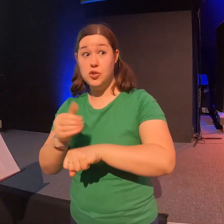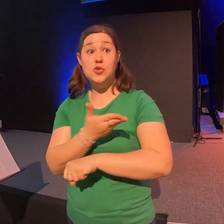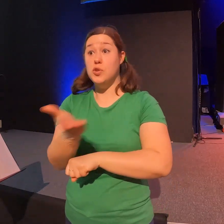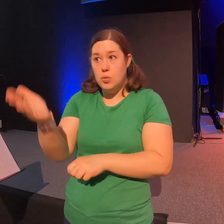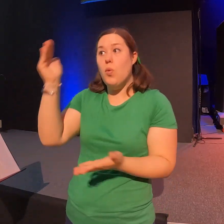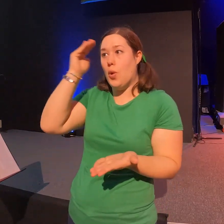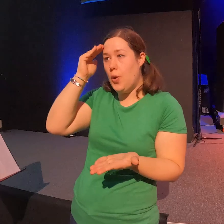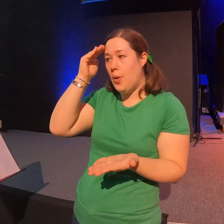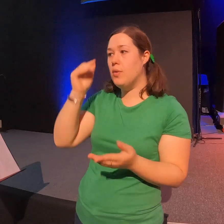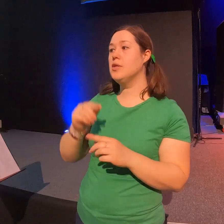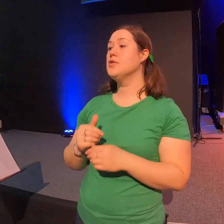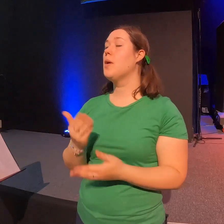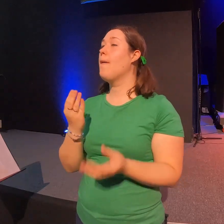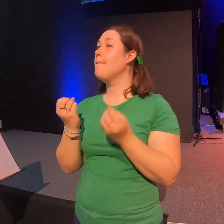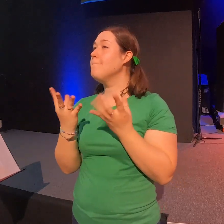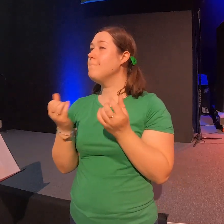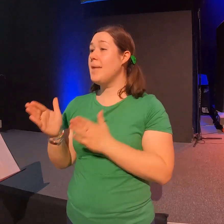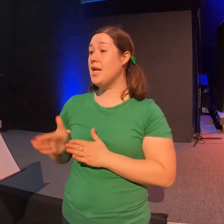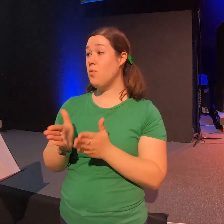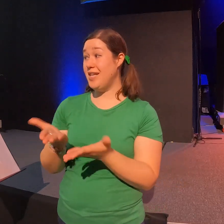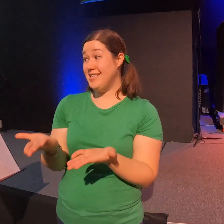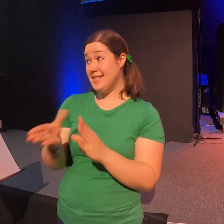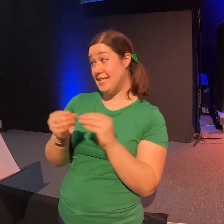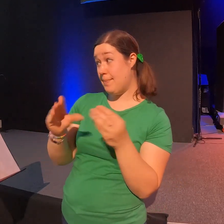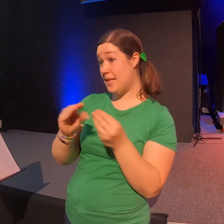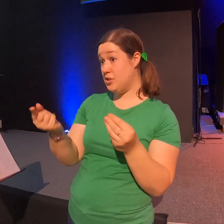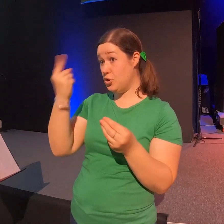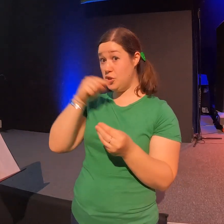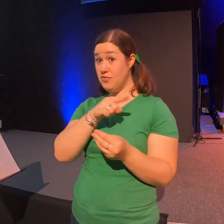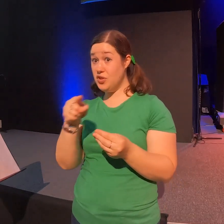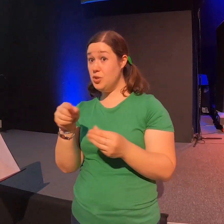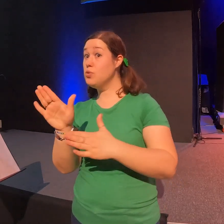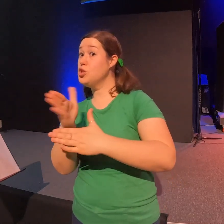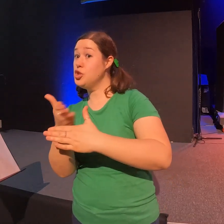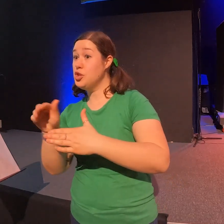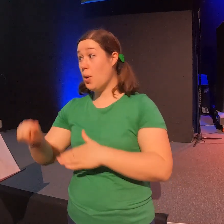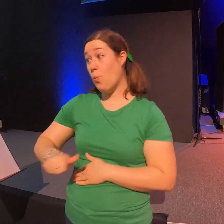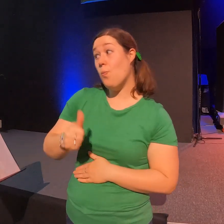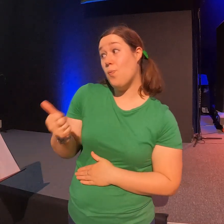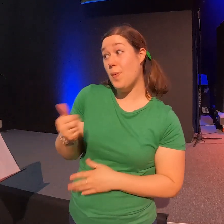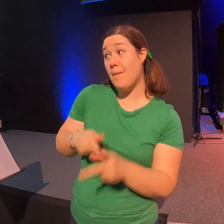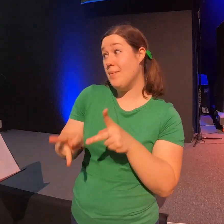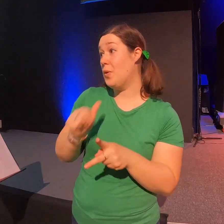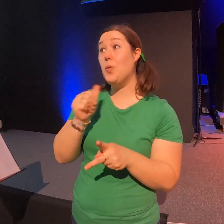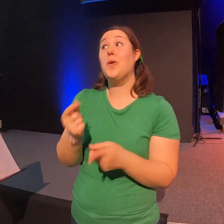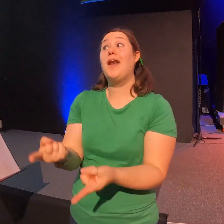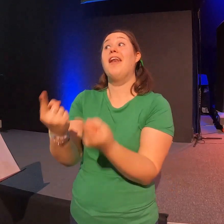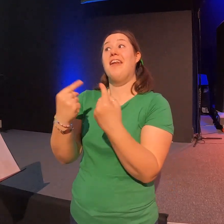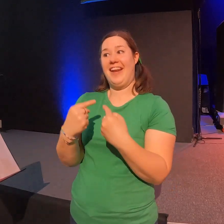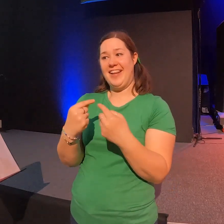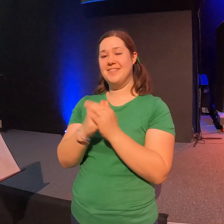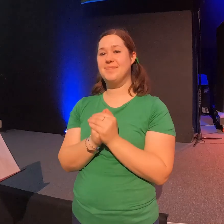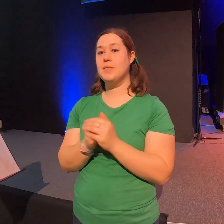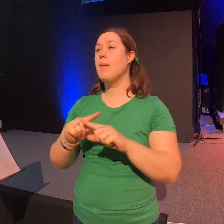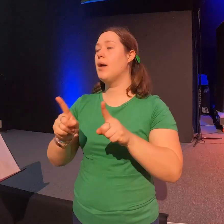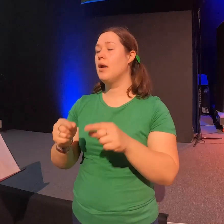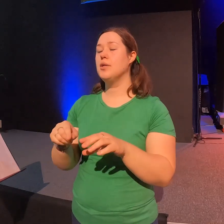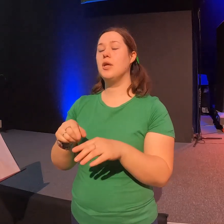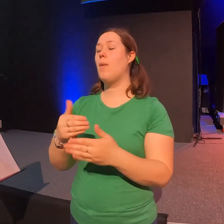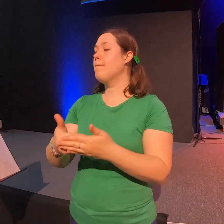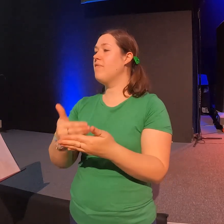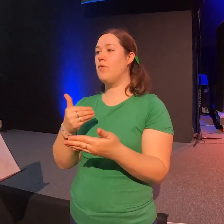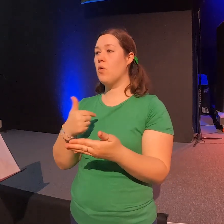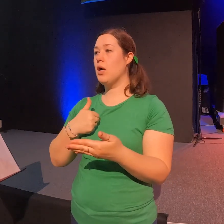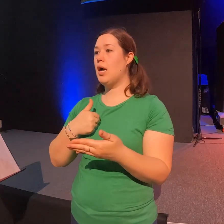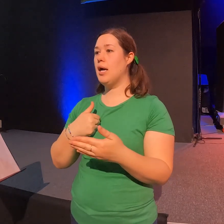share. Now, before I get letters and emails and all kinds of stuff, let me say a few things, okay? First is this, by saying